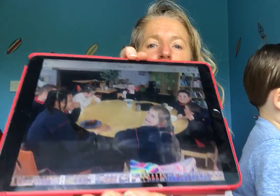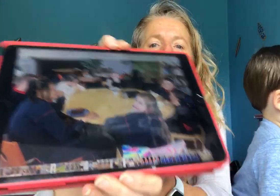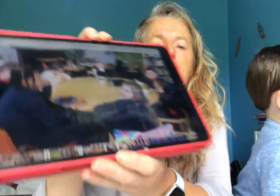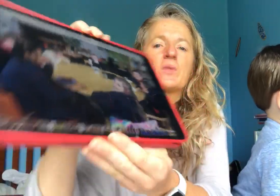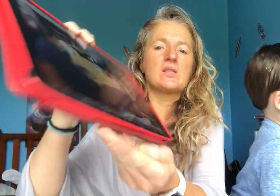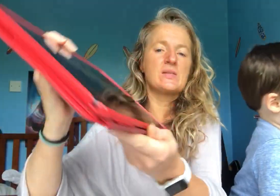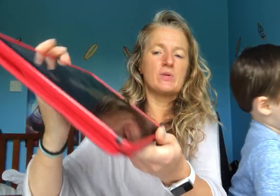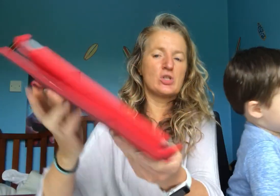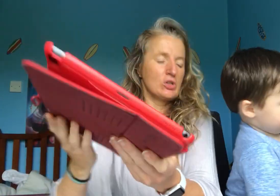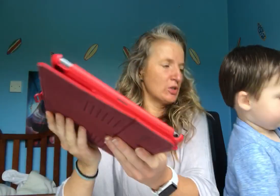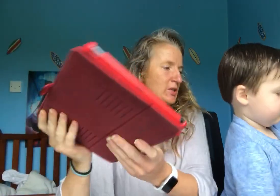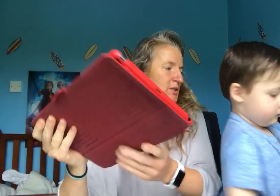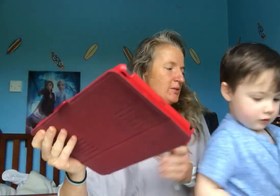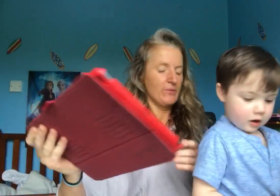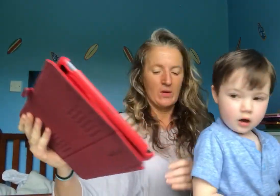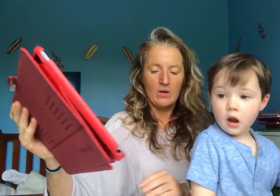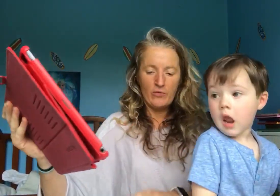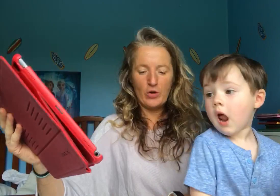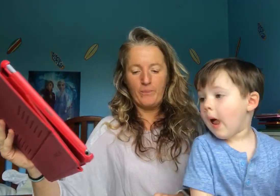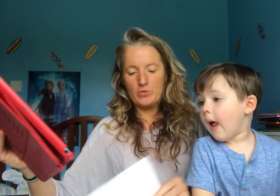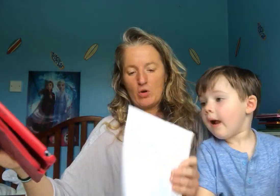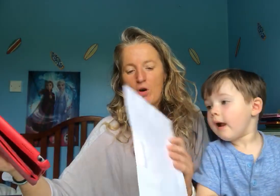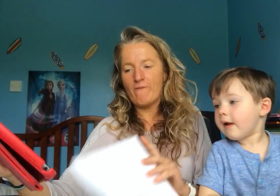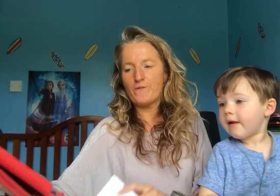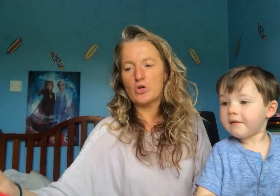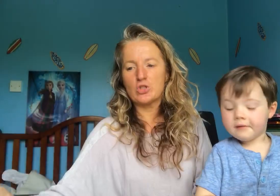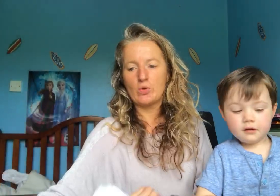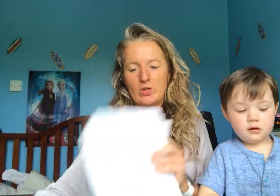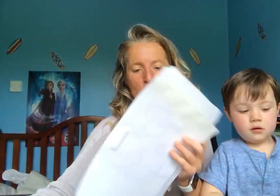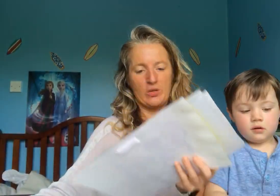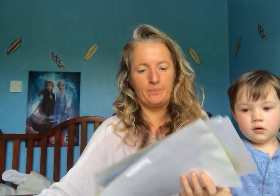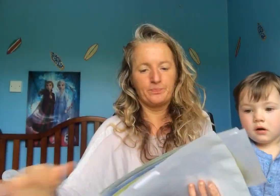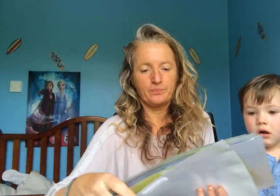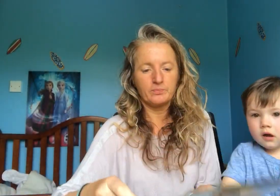Fionn, Castine Pulitzer, look at this. Fionn, so our first question.